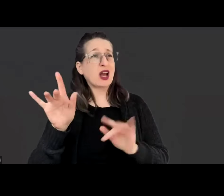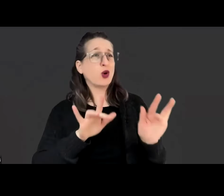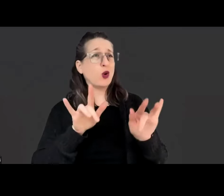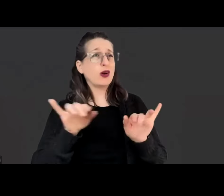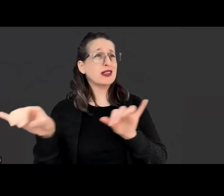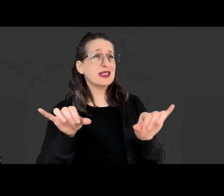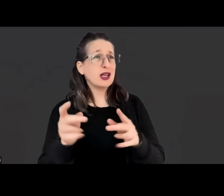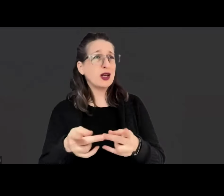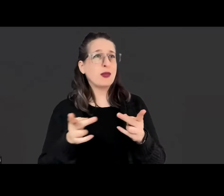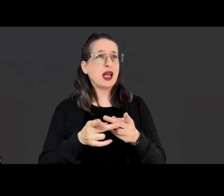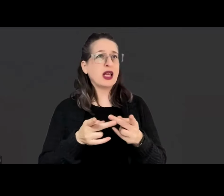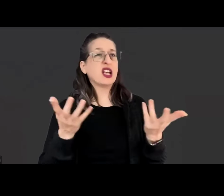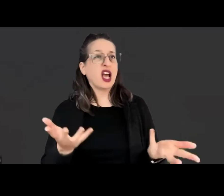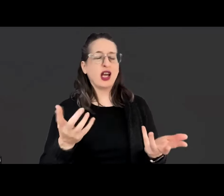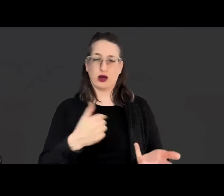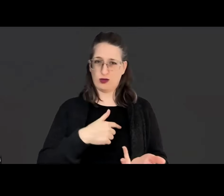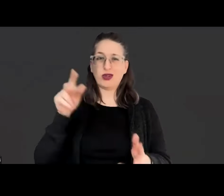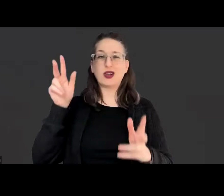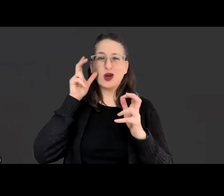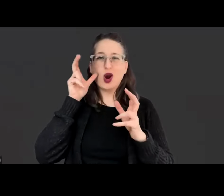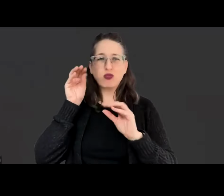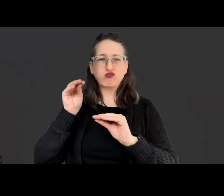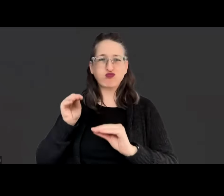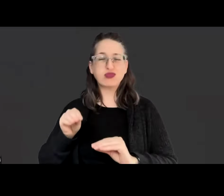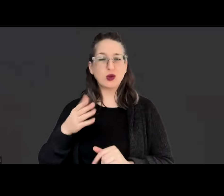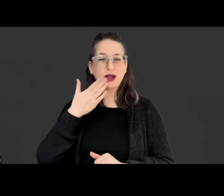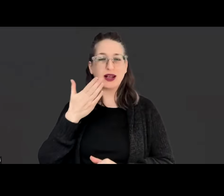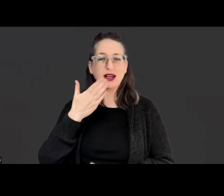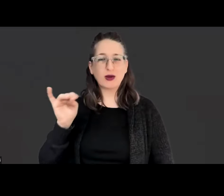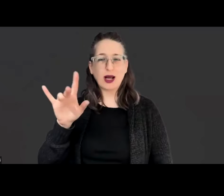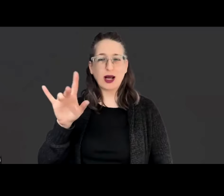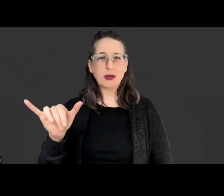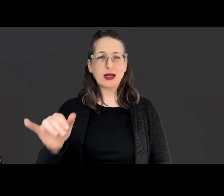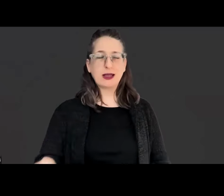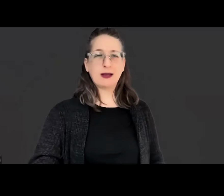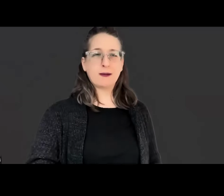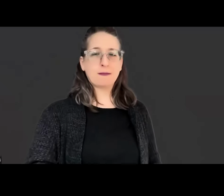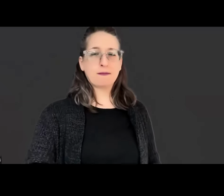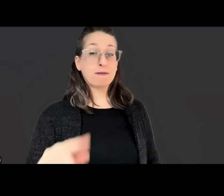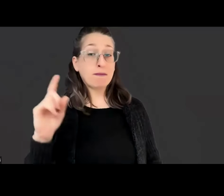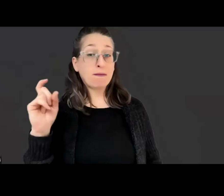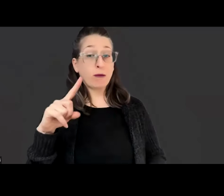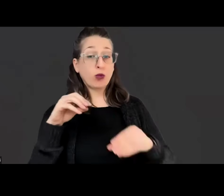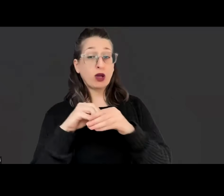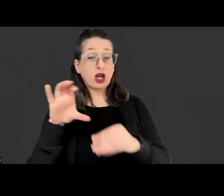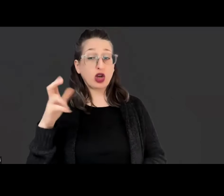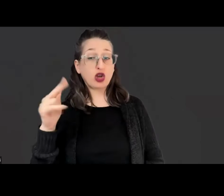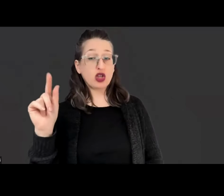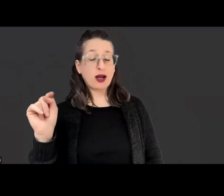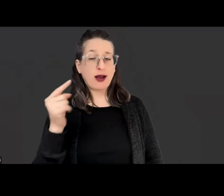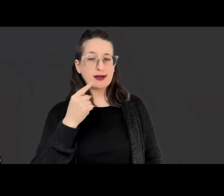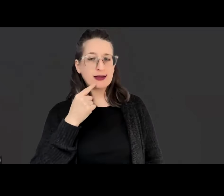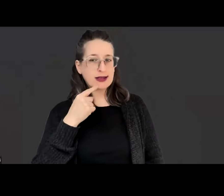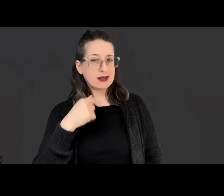you, Emily, for doing that for us. So there's a question. So we should not be completing any of the modules in the